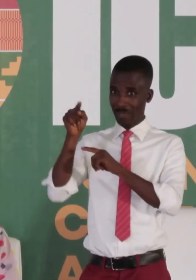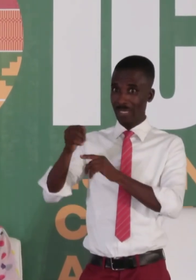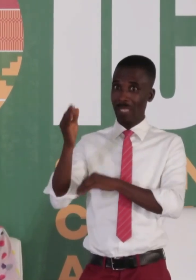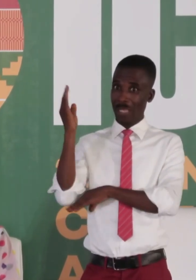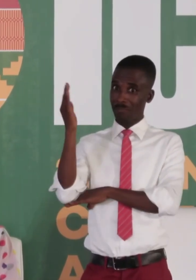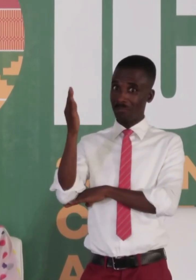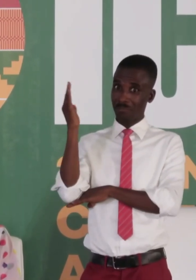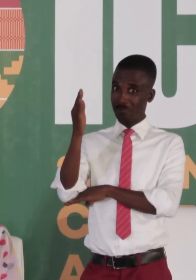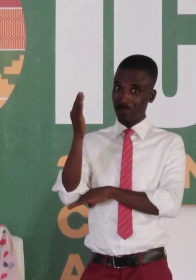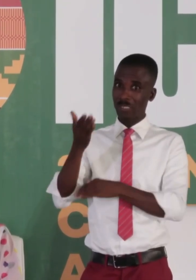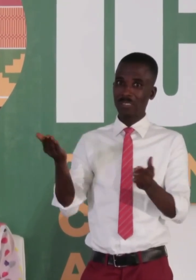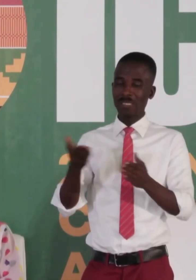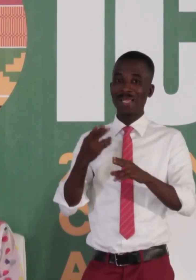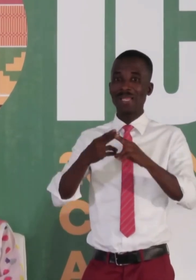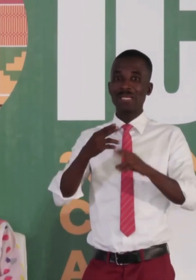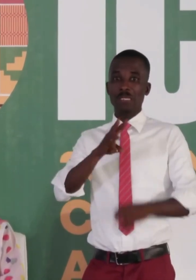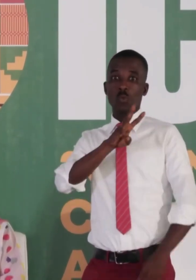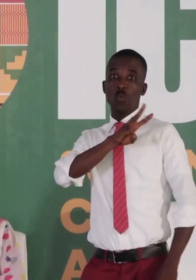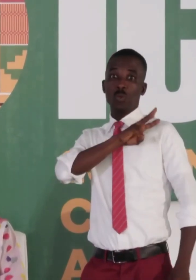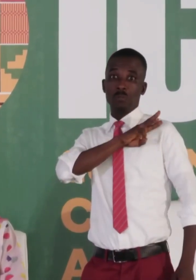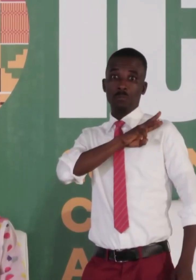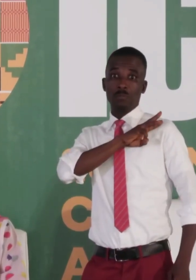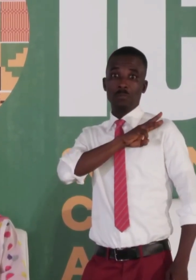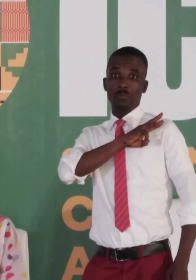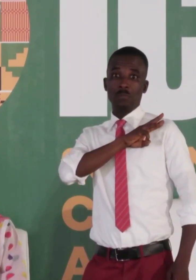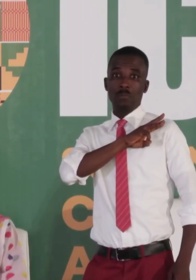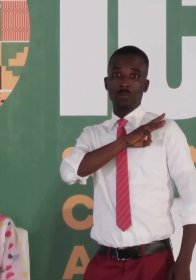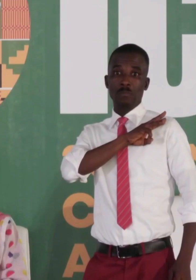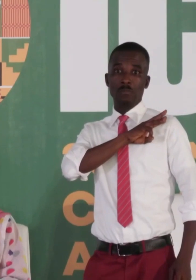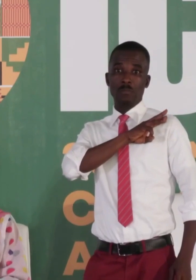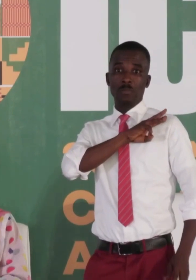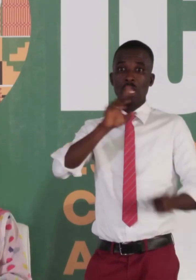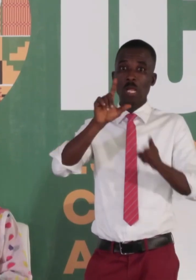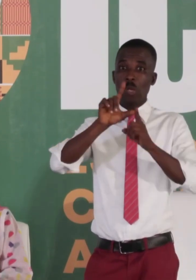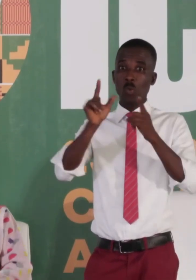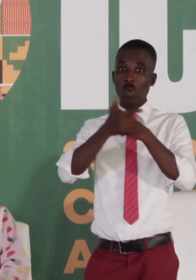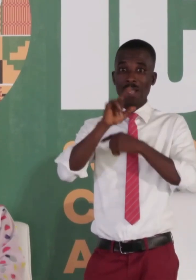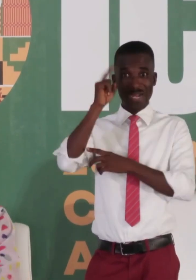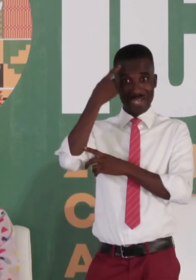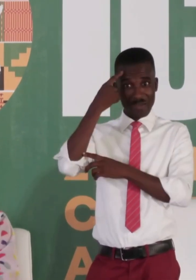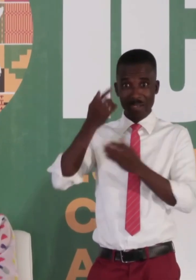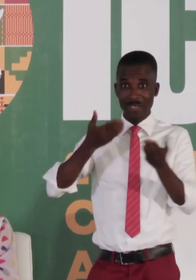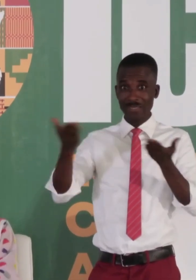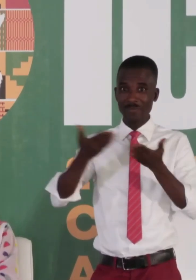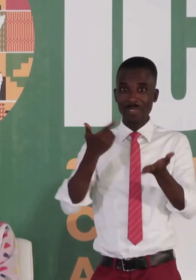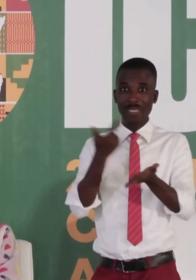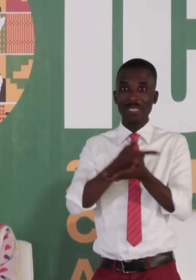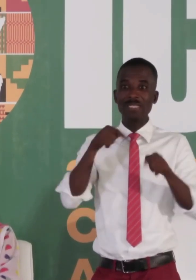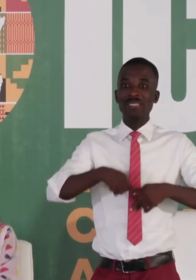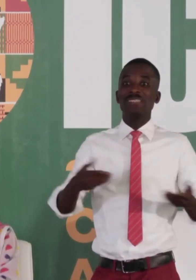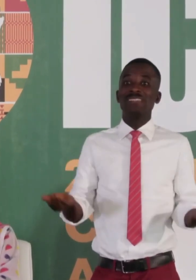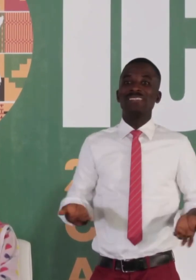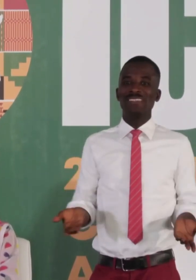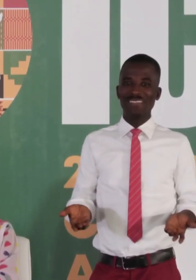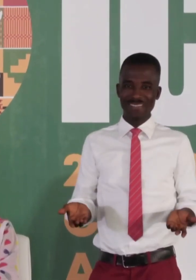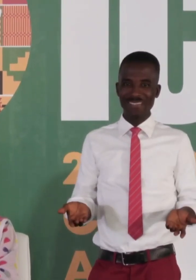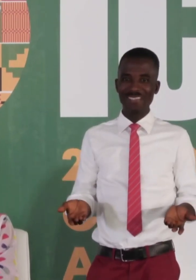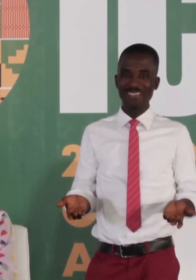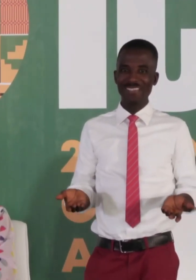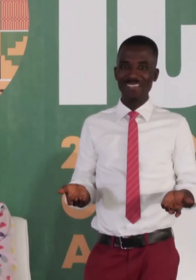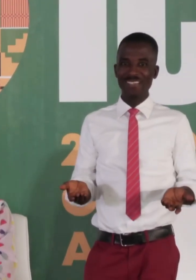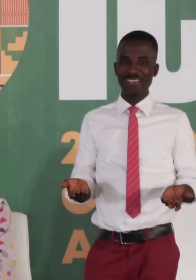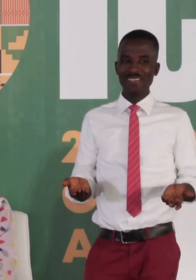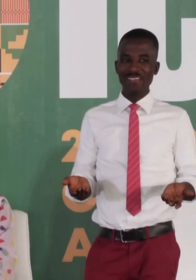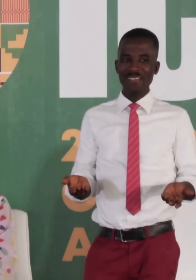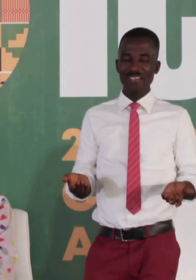presenter is William Ansah. He's from the Local Government Service of Ghana, and he's assessing the effect